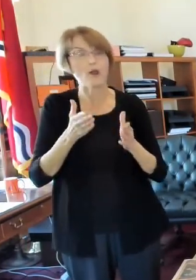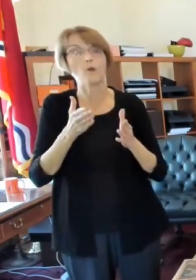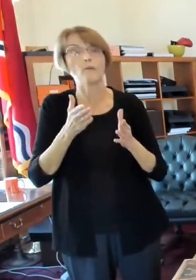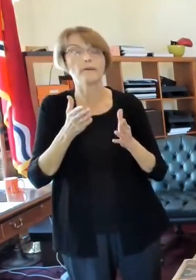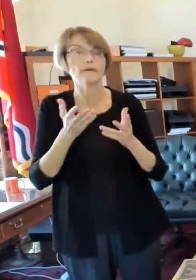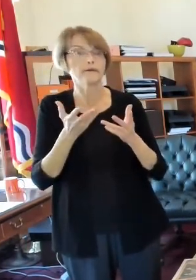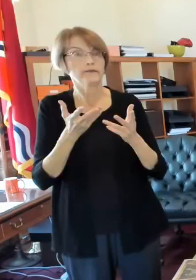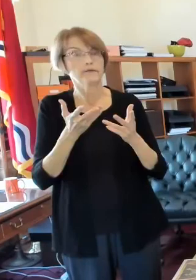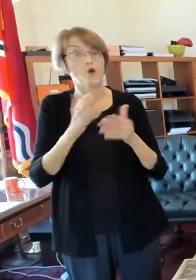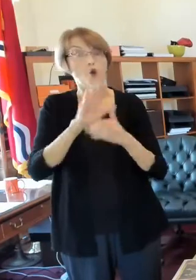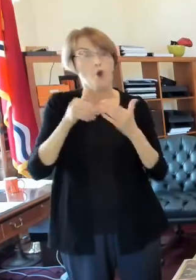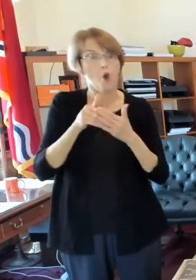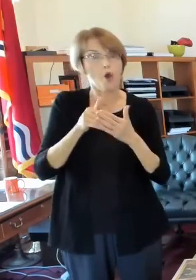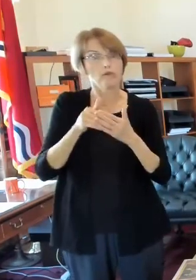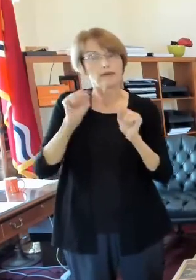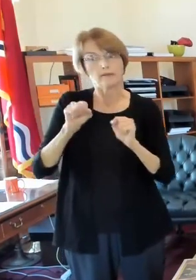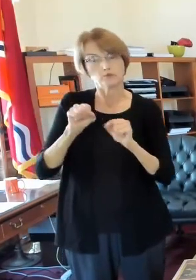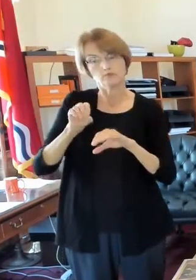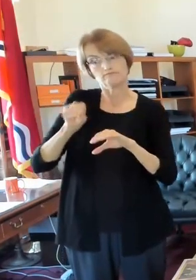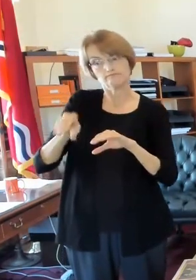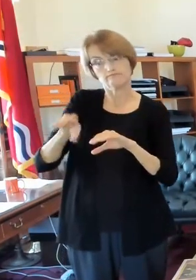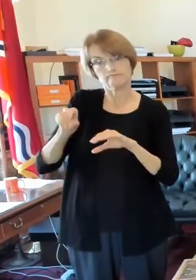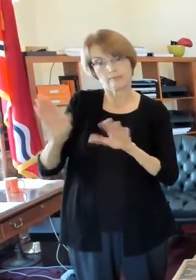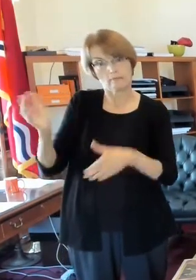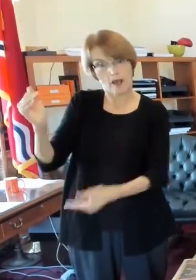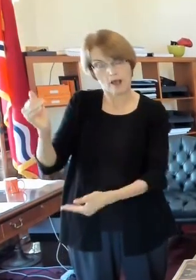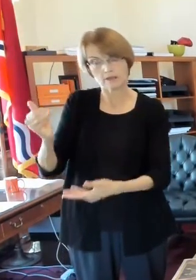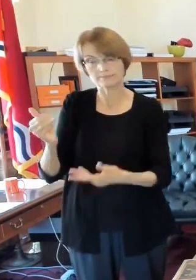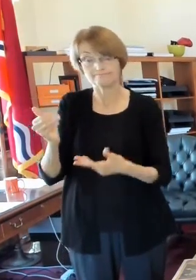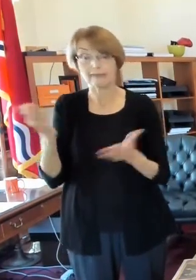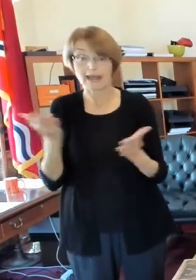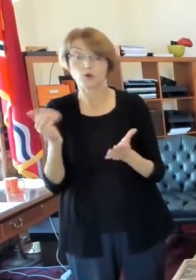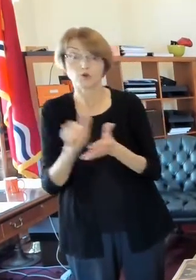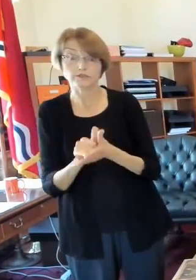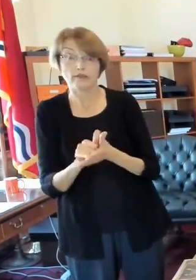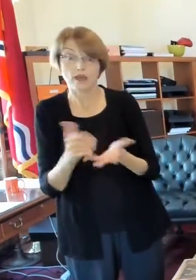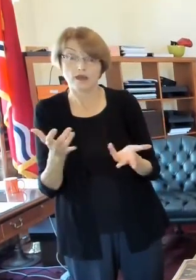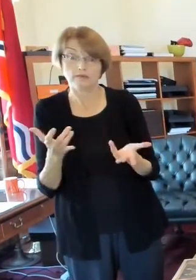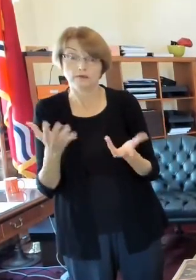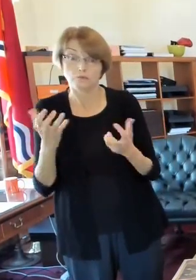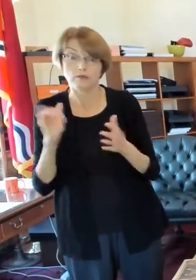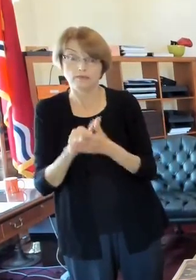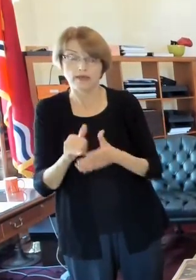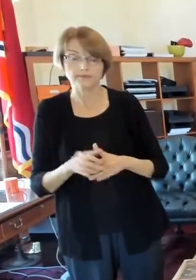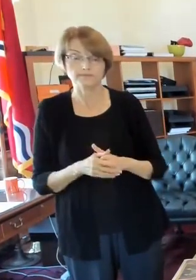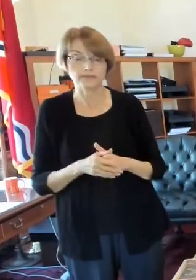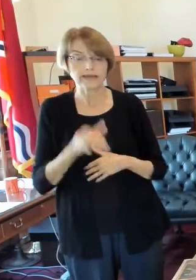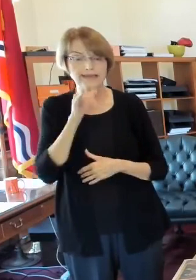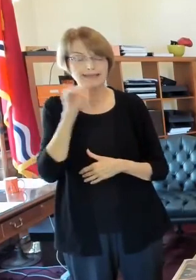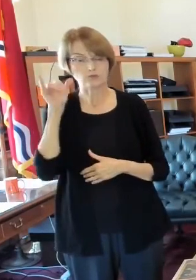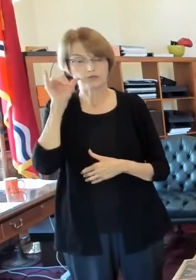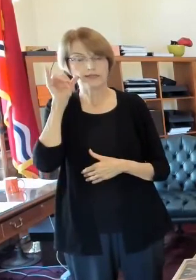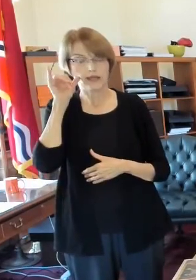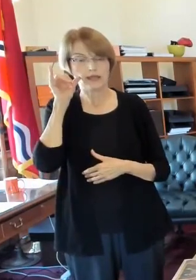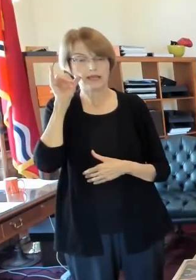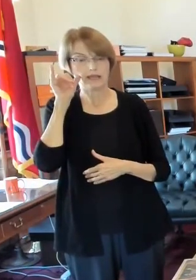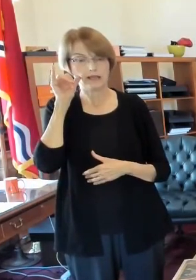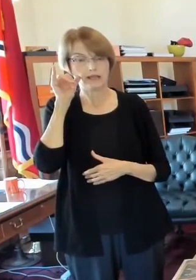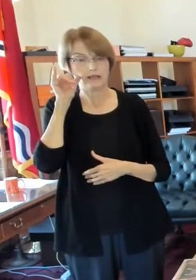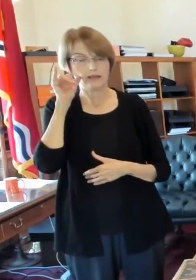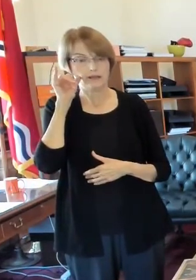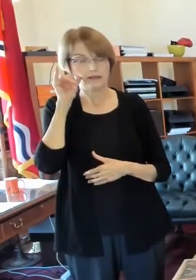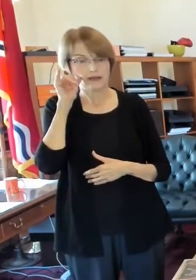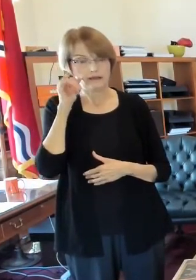but I certainly encourage that. And in fact, yesterday I signed on to